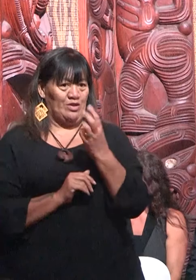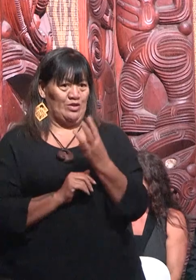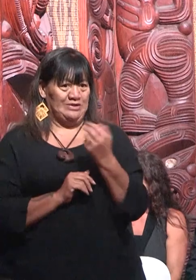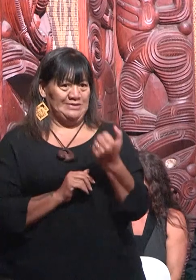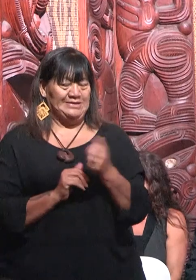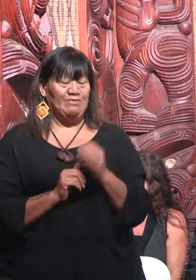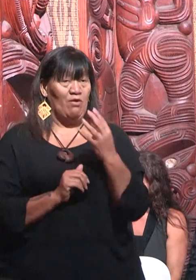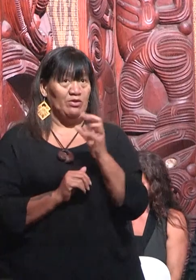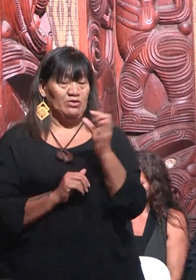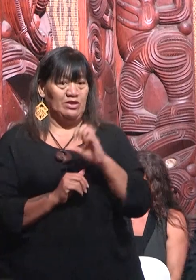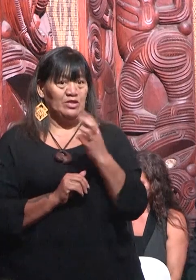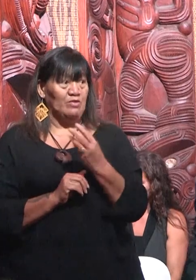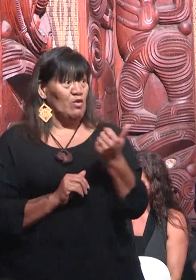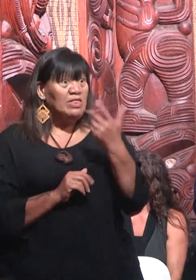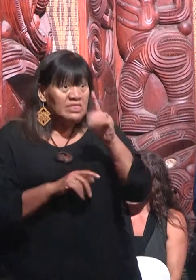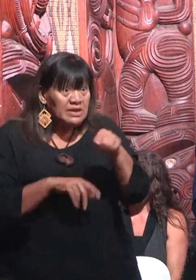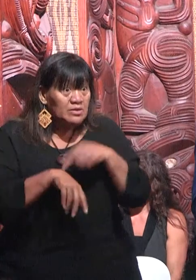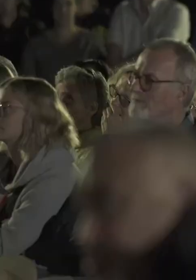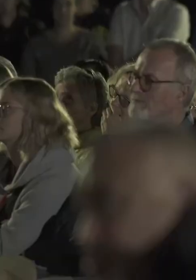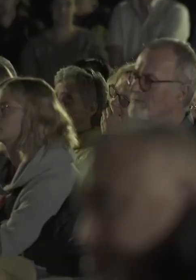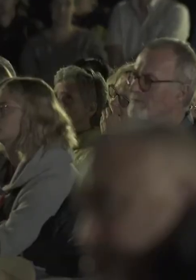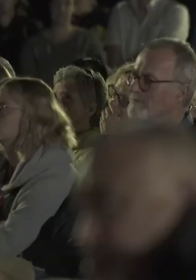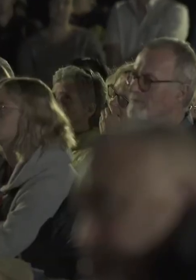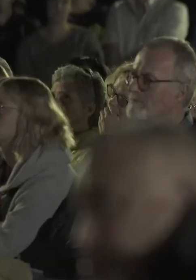they started carving this whare. In